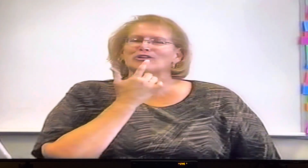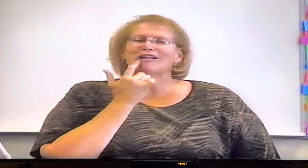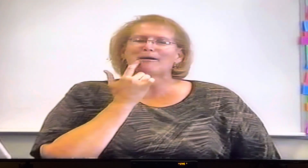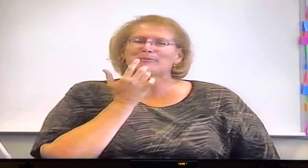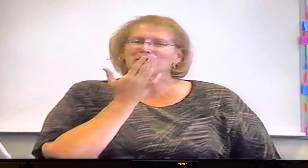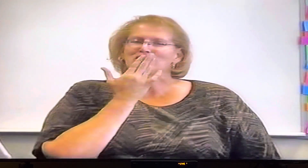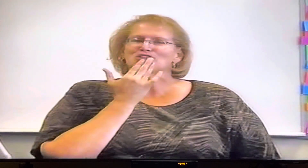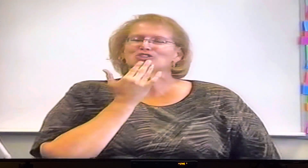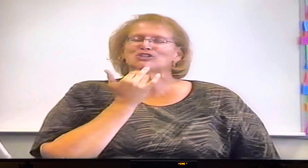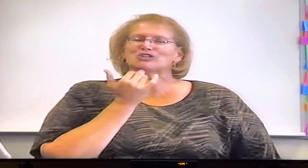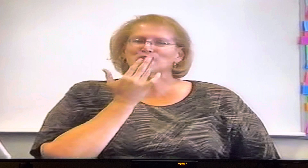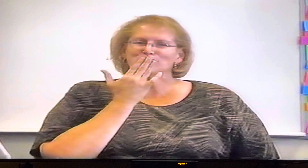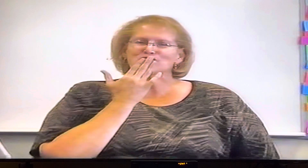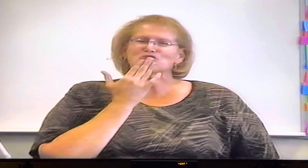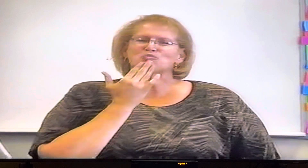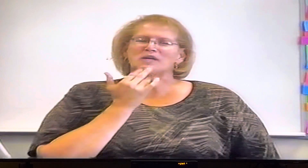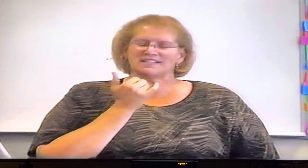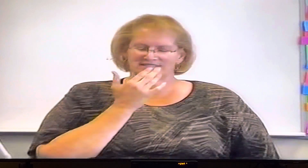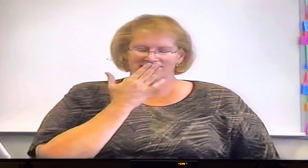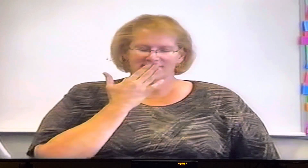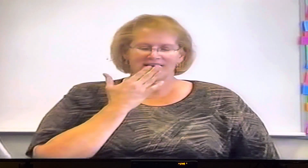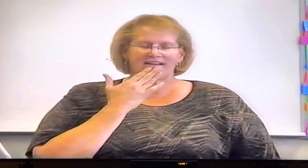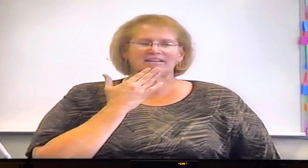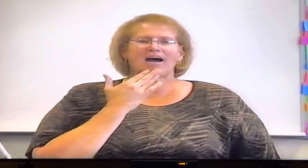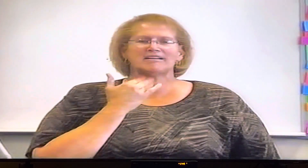lip. Sugar, sweet, and honey.